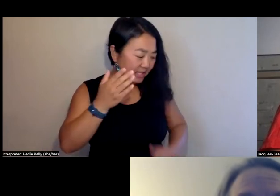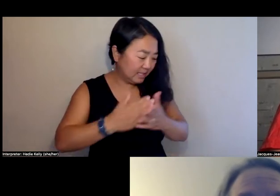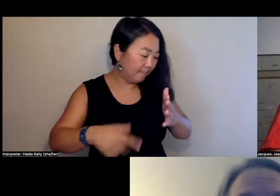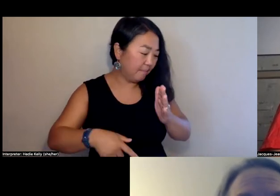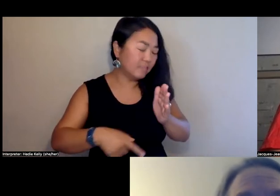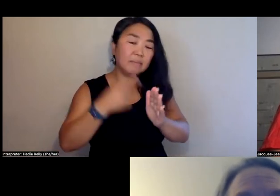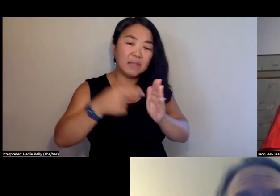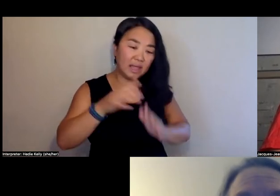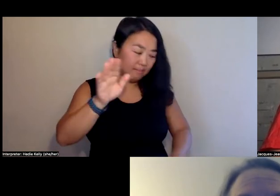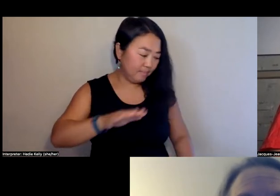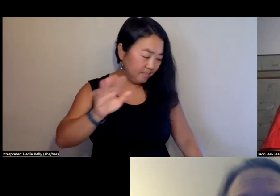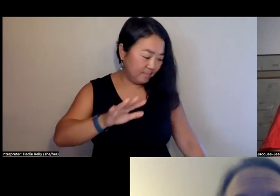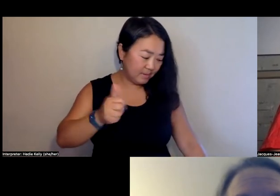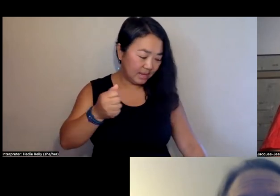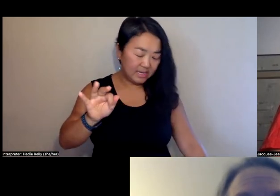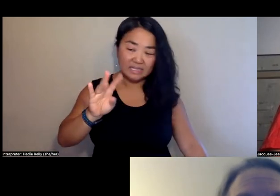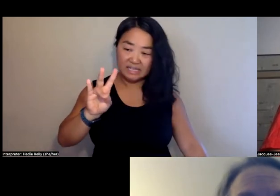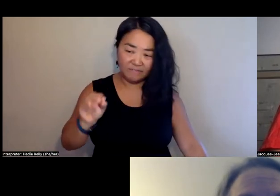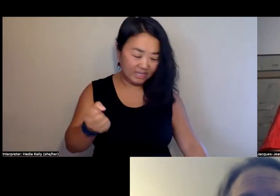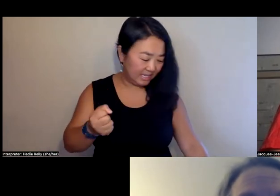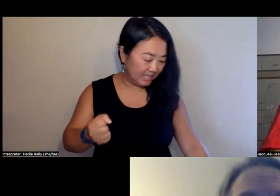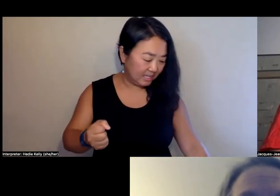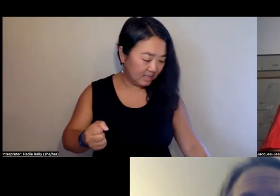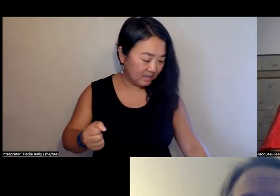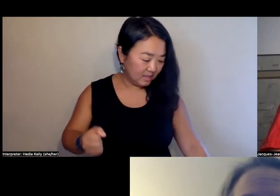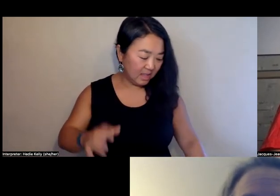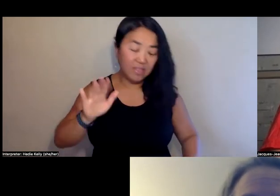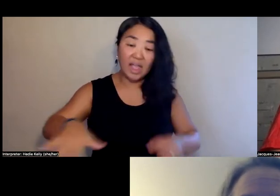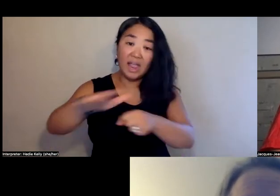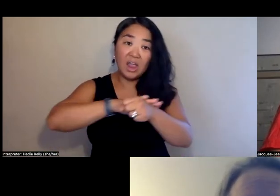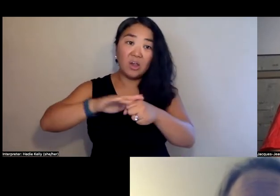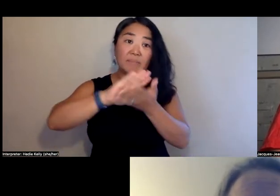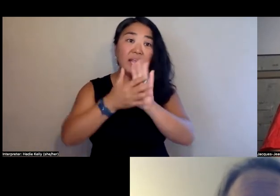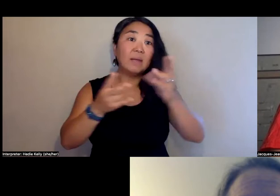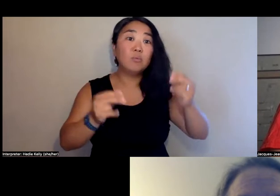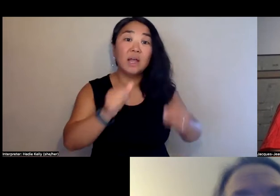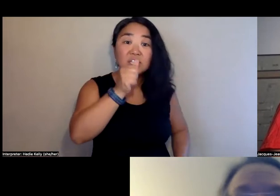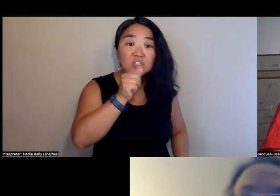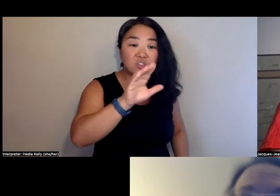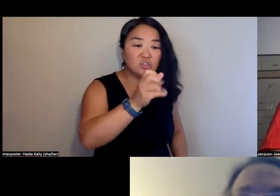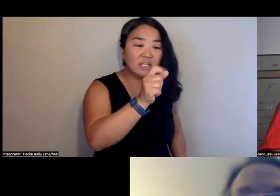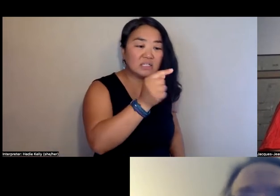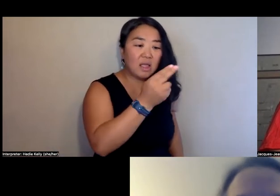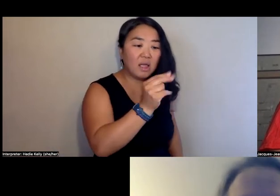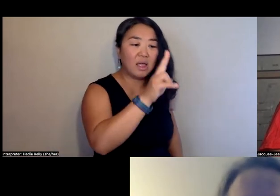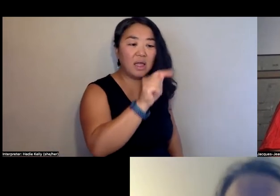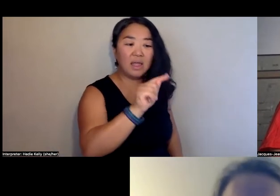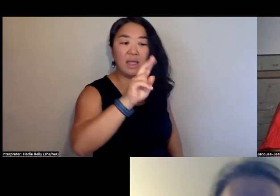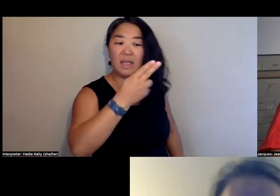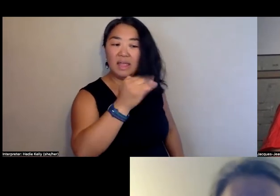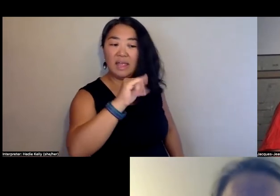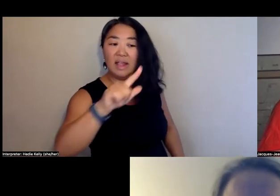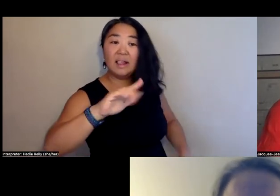70s, that area, that was all torn down and became Chestnut Hill Village. And my parents ended up living